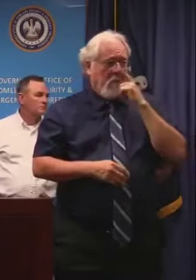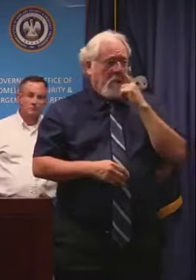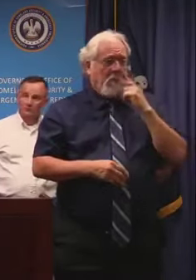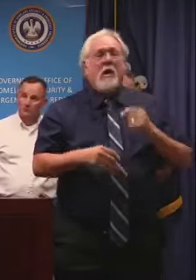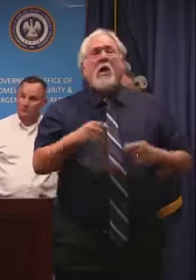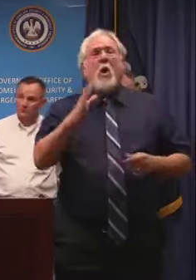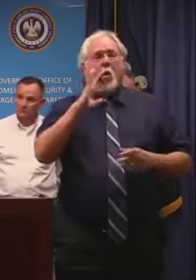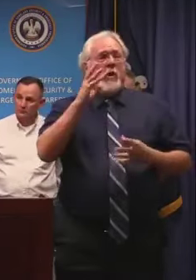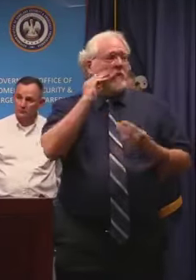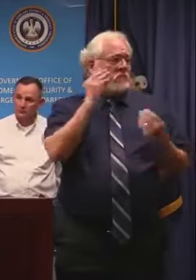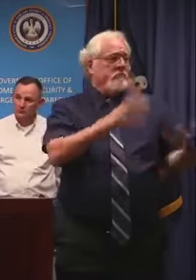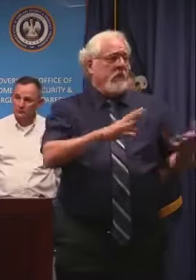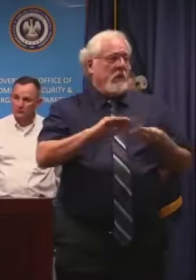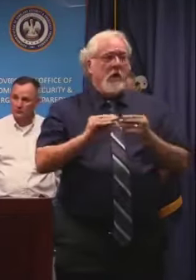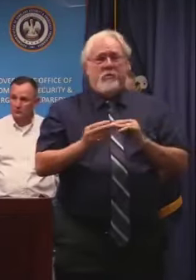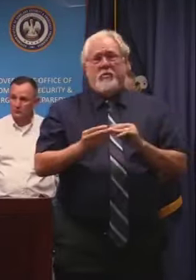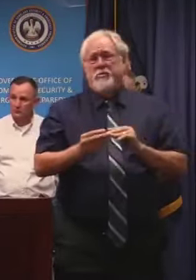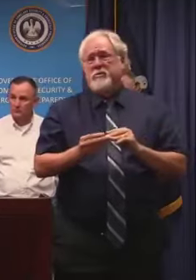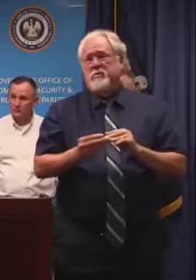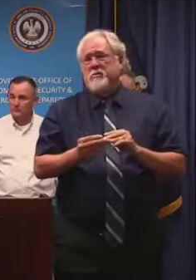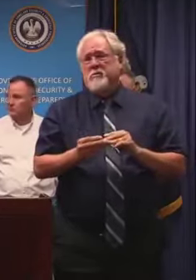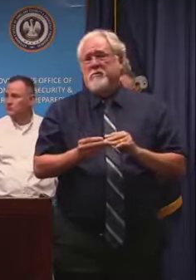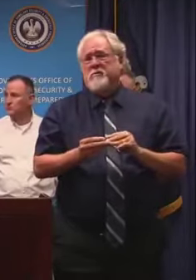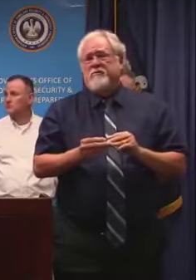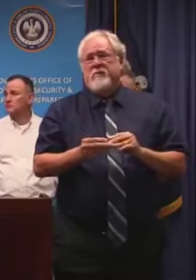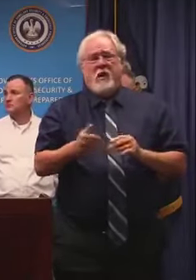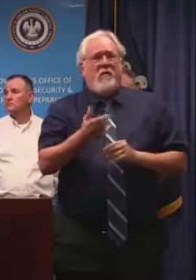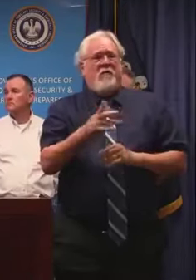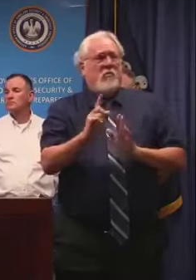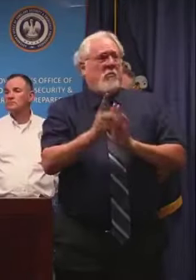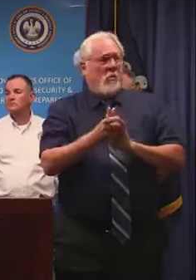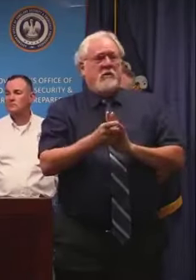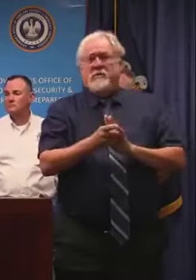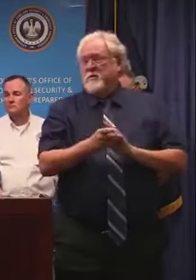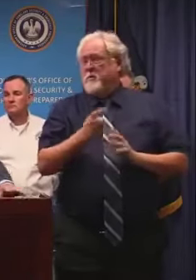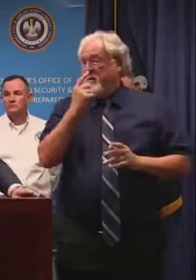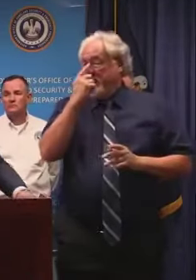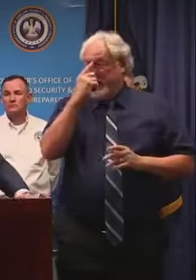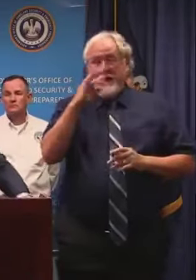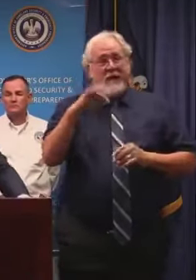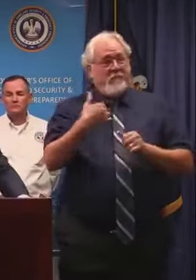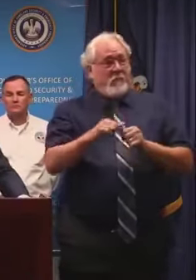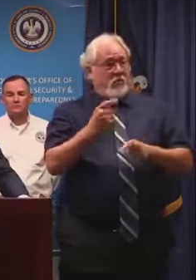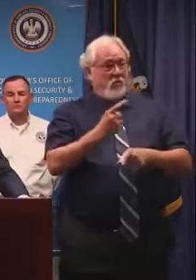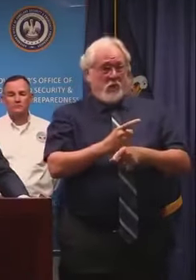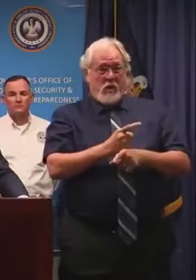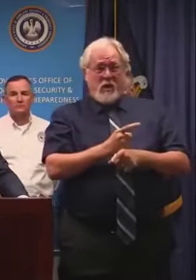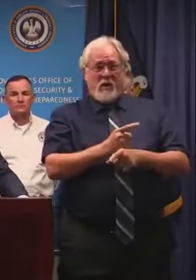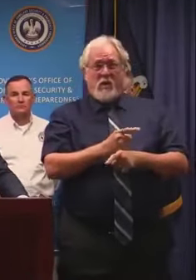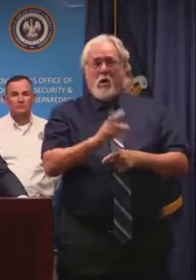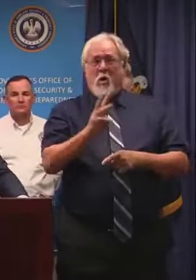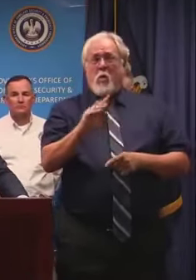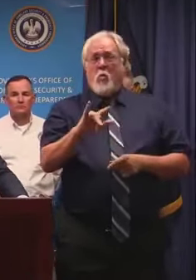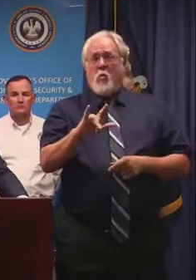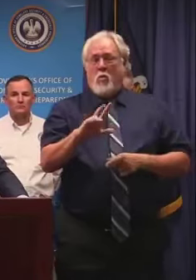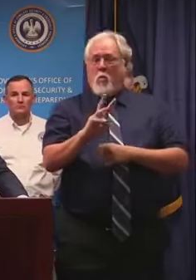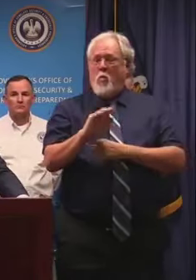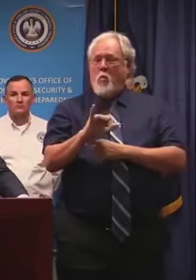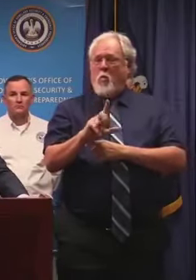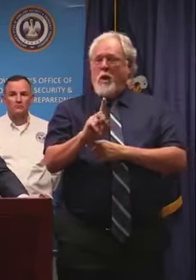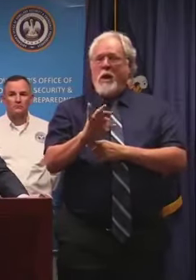it. And we'll get you those numbers in just a few moments. If memory serves me, the Wildlife and Fisheries has